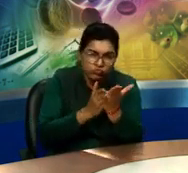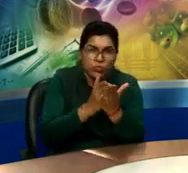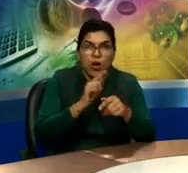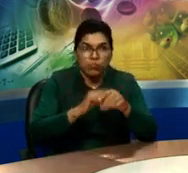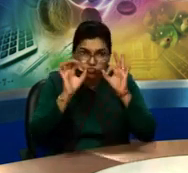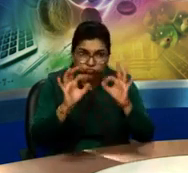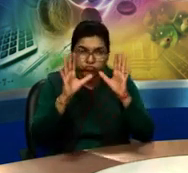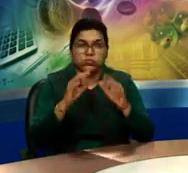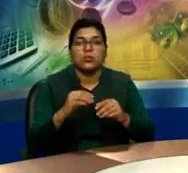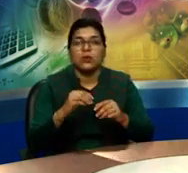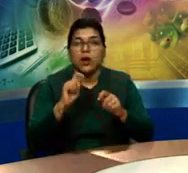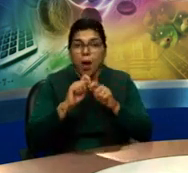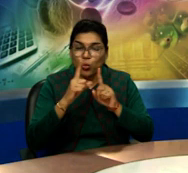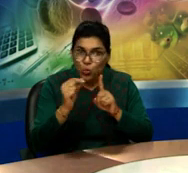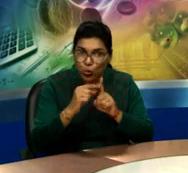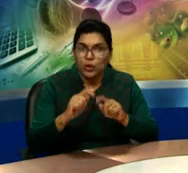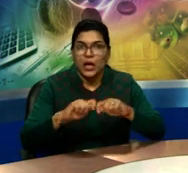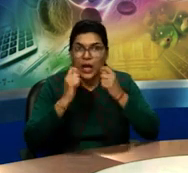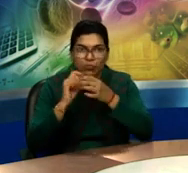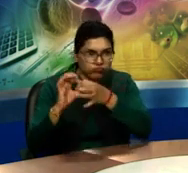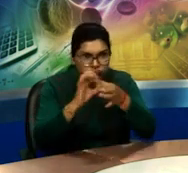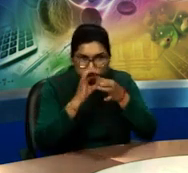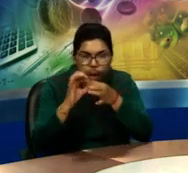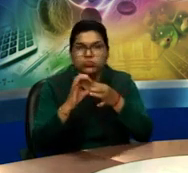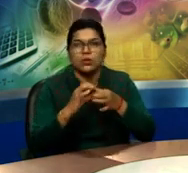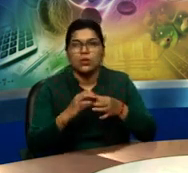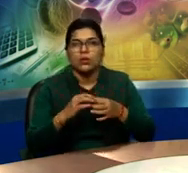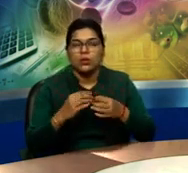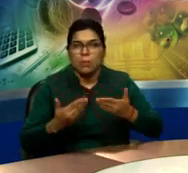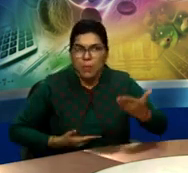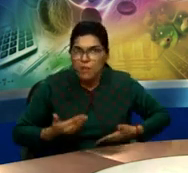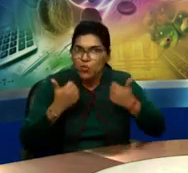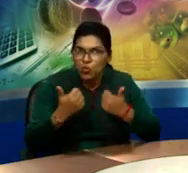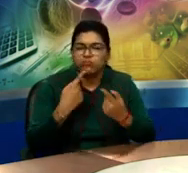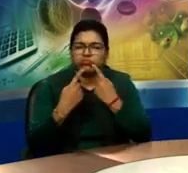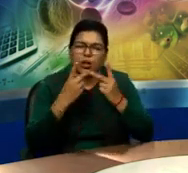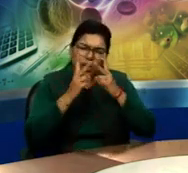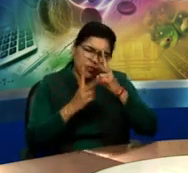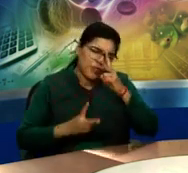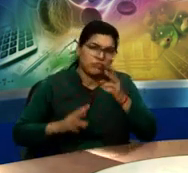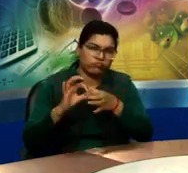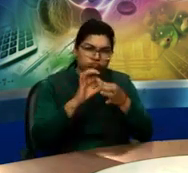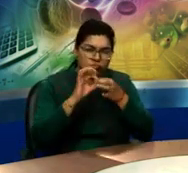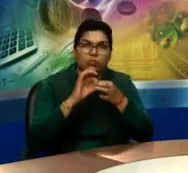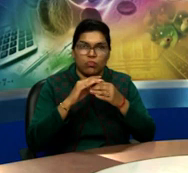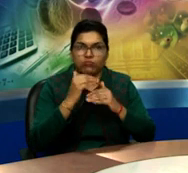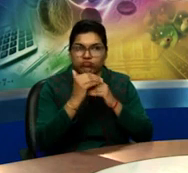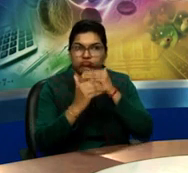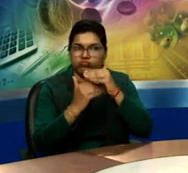ethics. That is important as a next step. And if we have already imbibed the